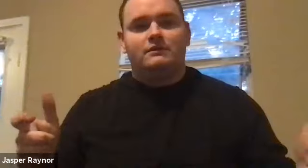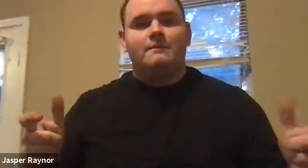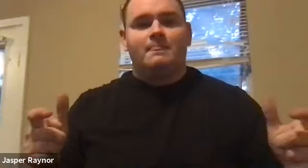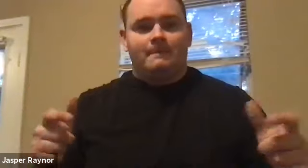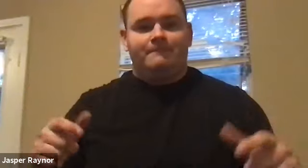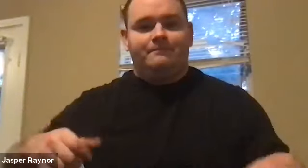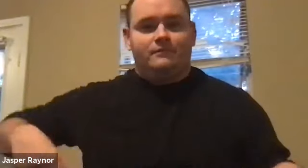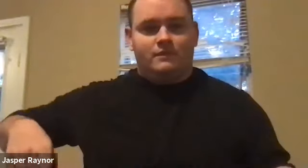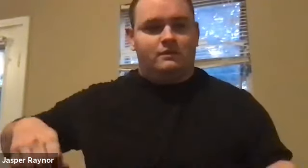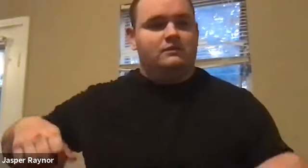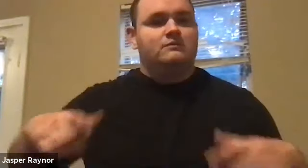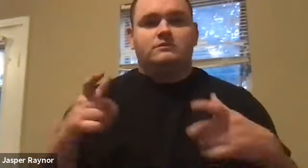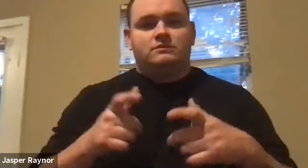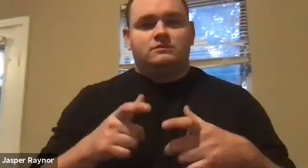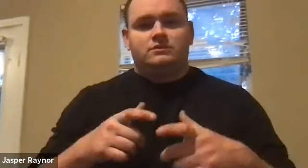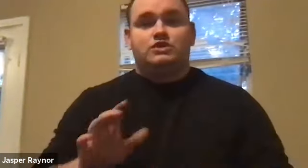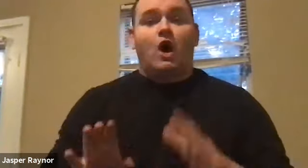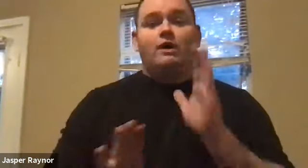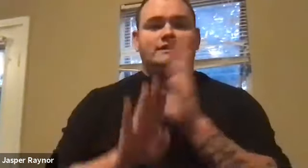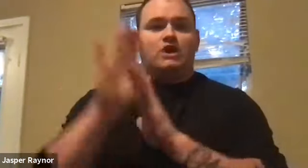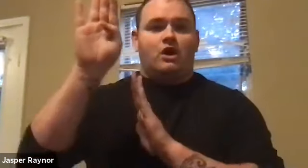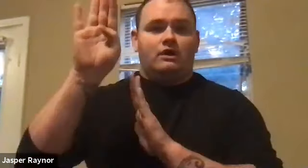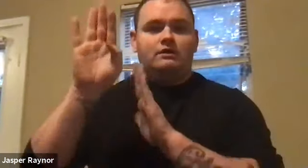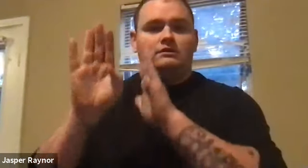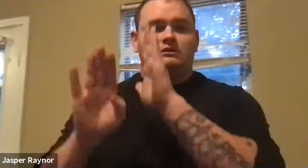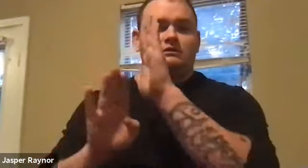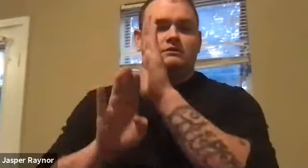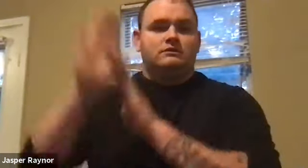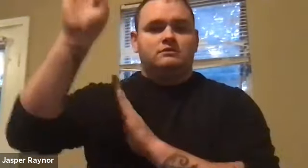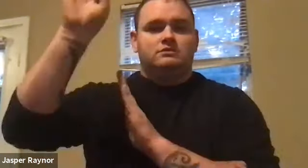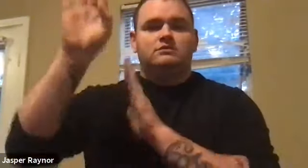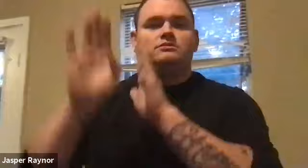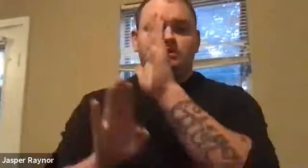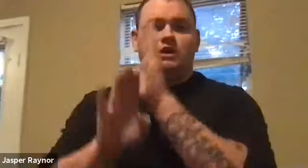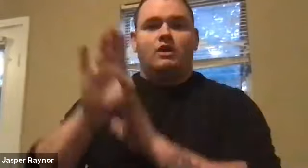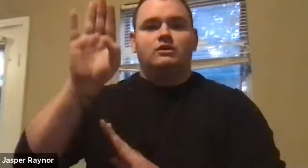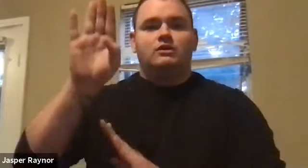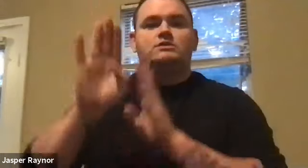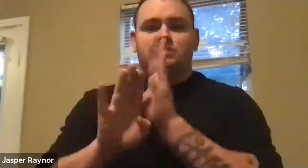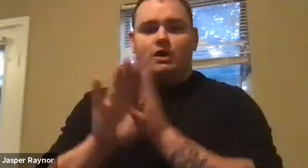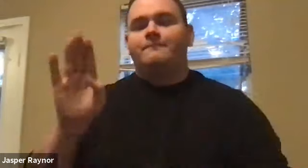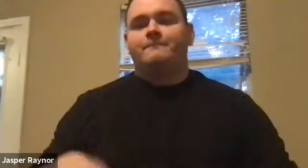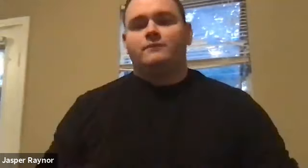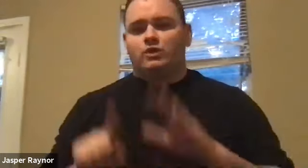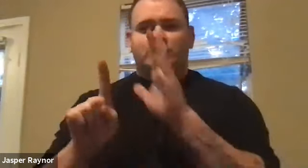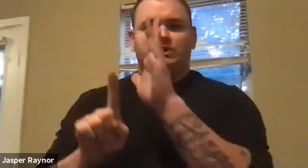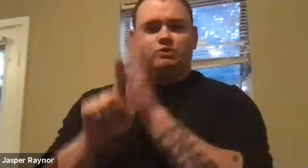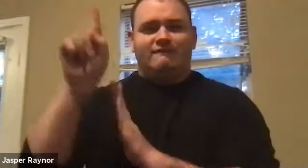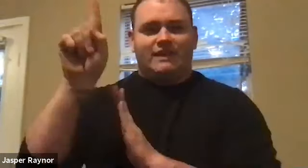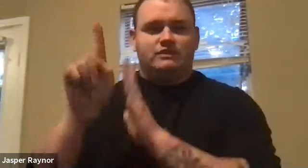also tall? Tall. Tall is tall. Okay, tall. Tall. Okay. Tall. Or you can use one finger. Some